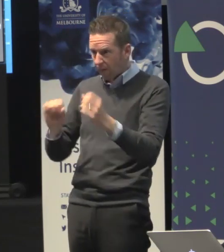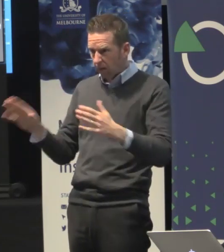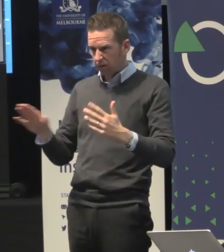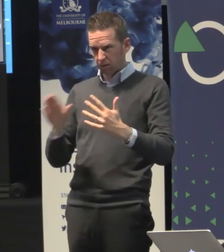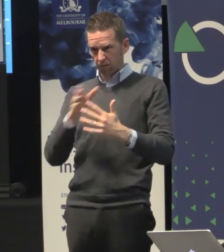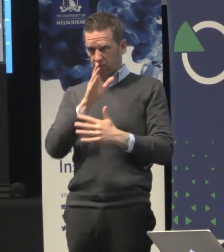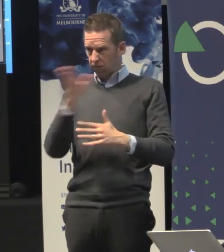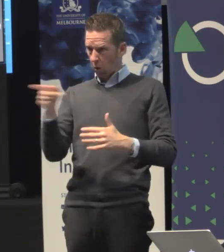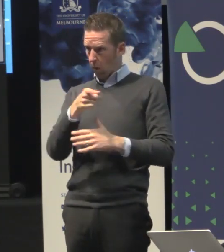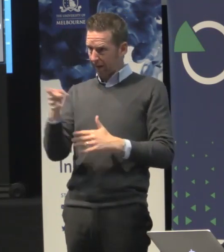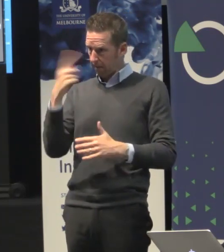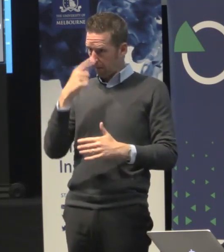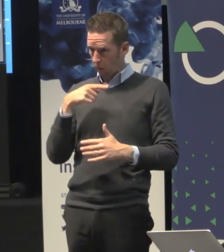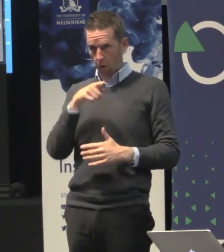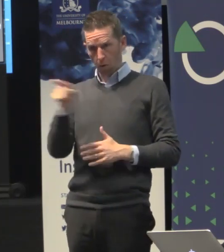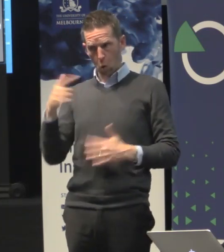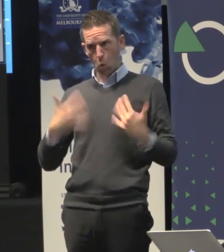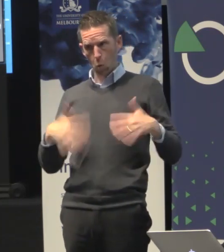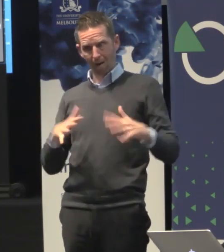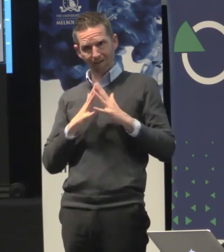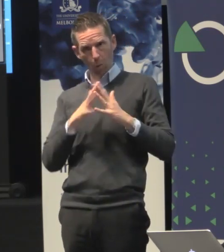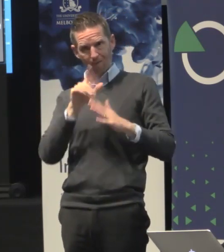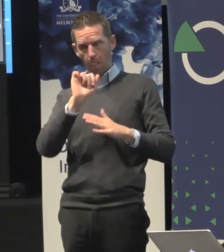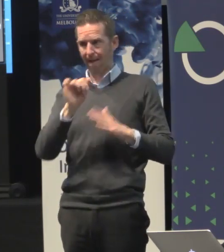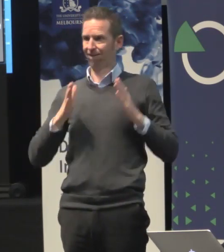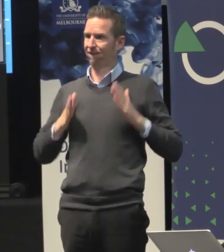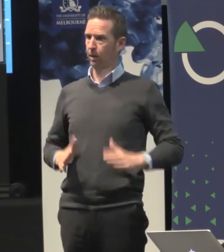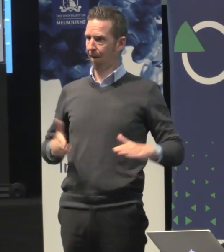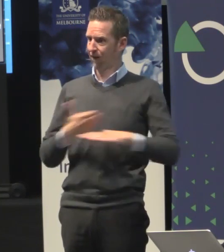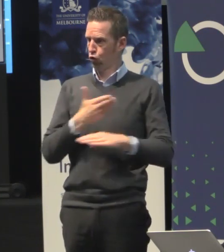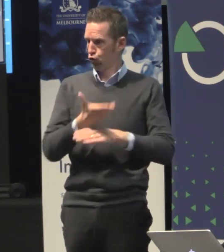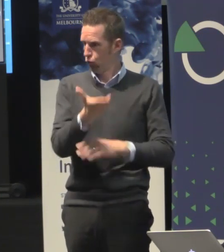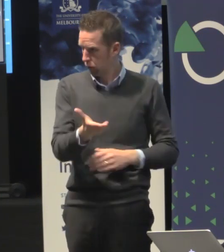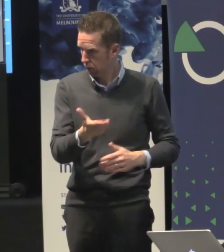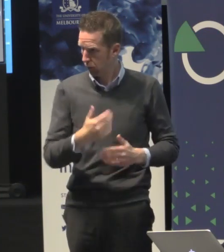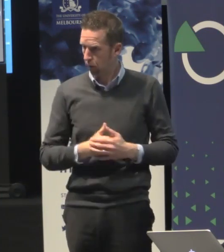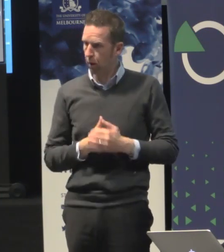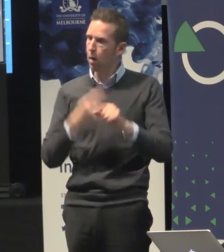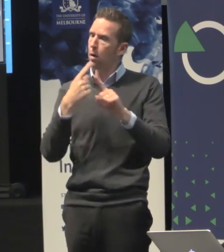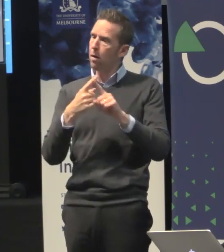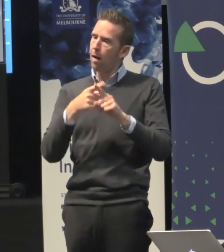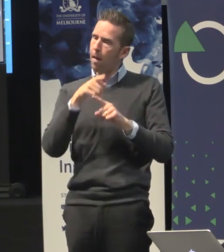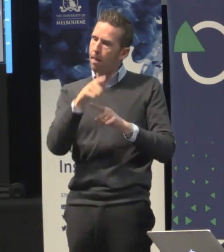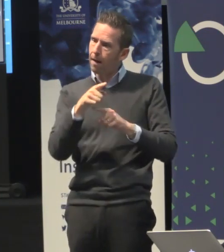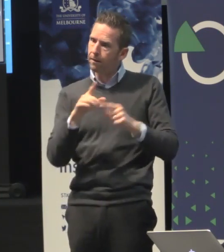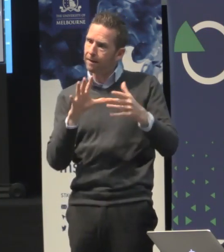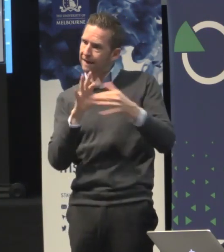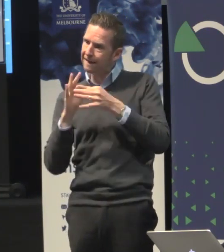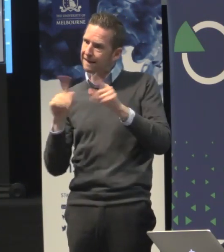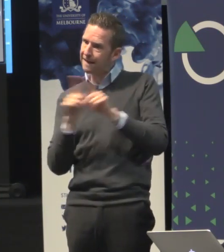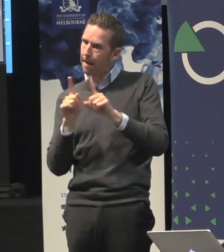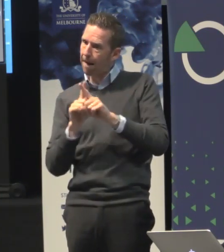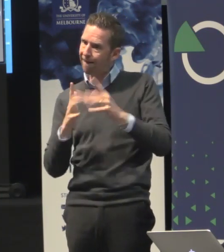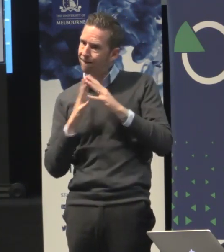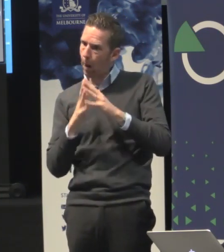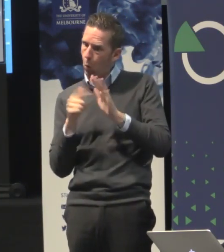tradespeople, that are valued for their physical function. And we should also apply the same value to